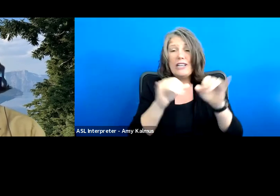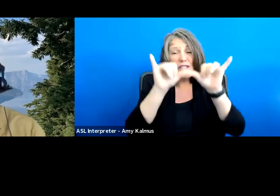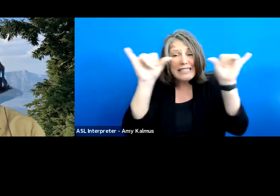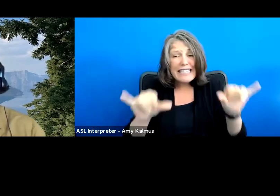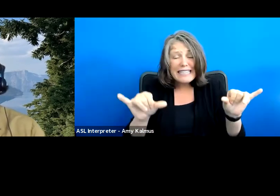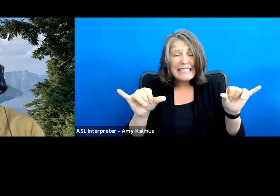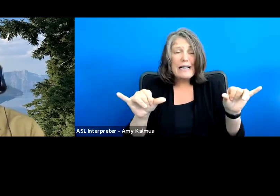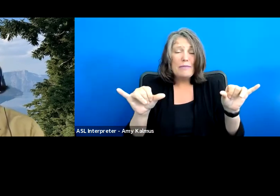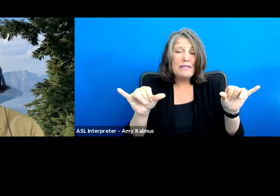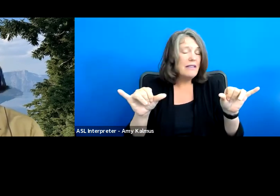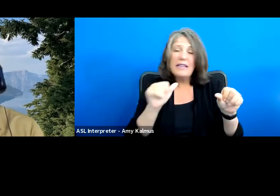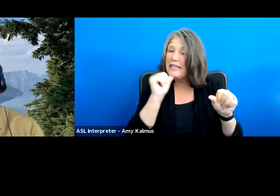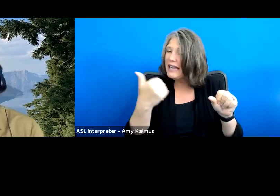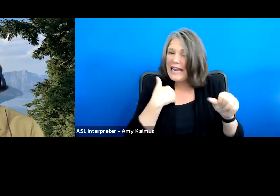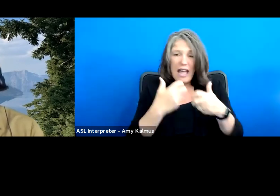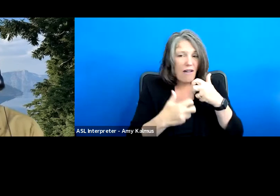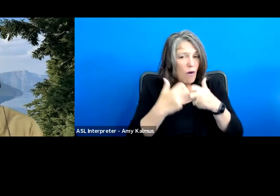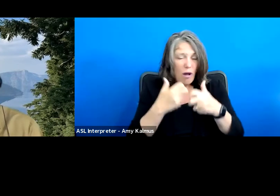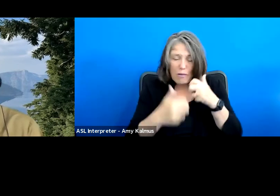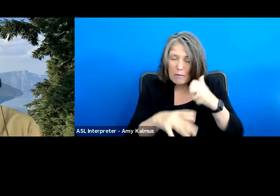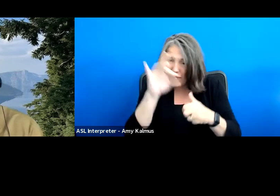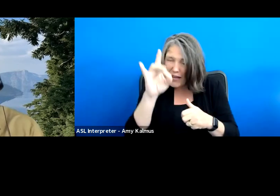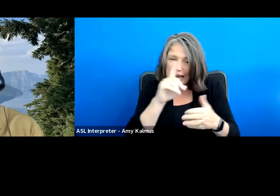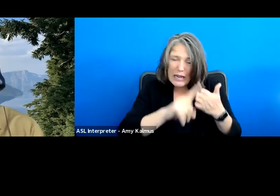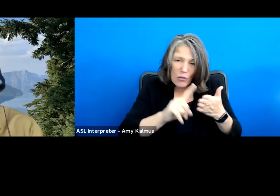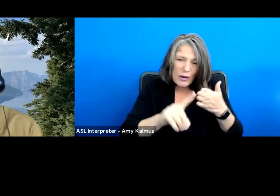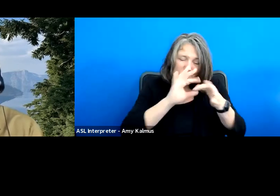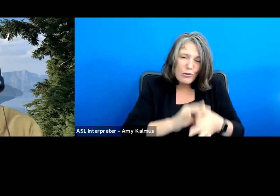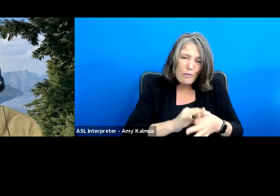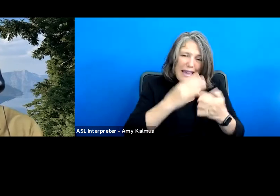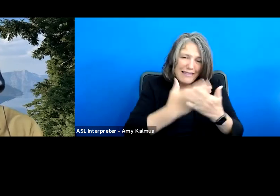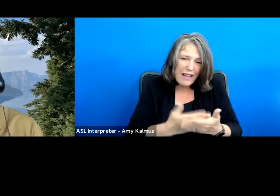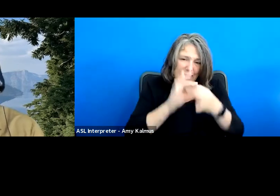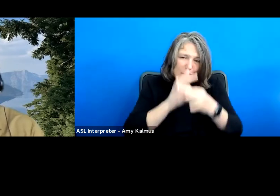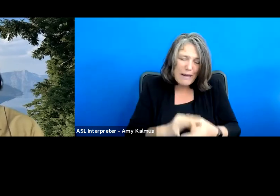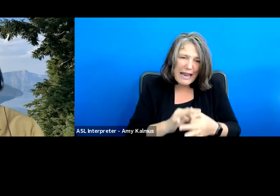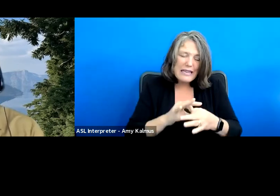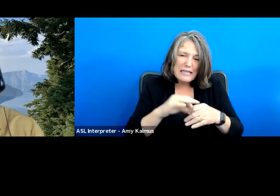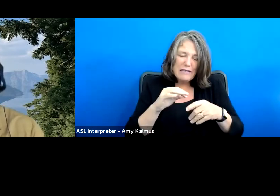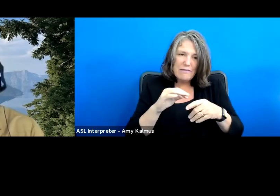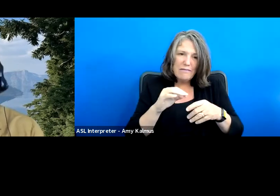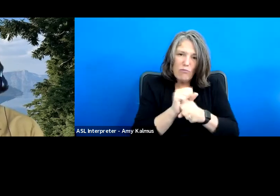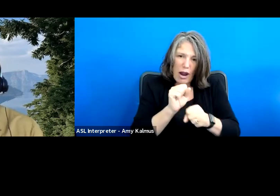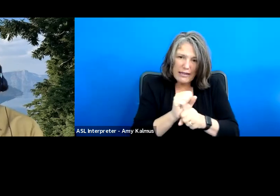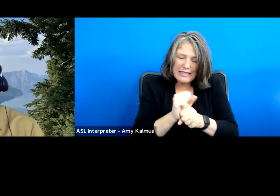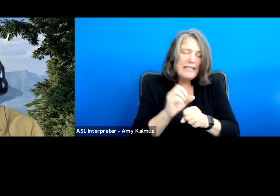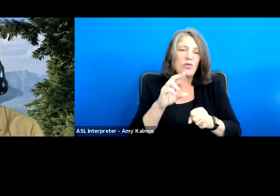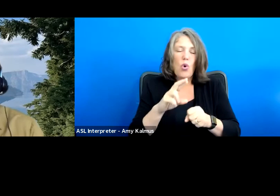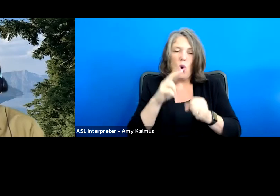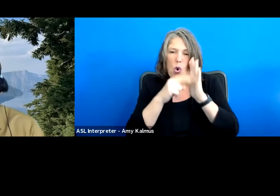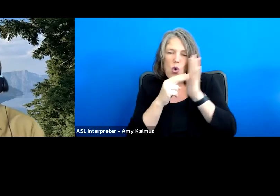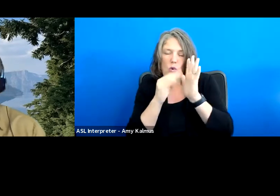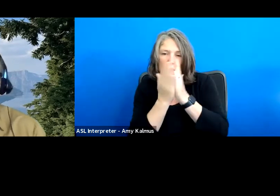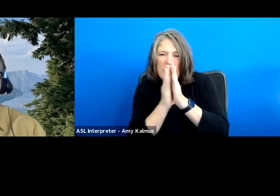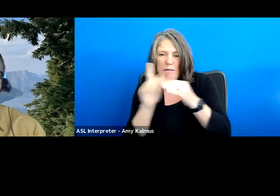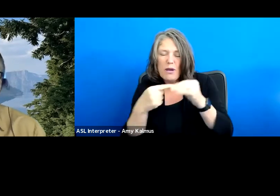systems didn't have trouble finding research-based or evidence-based practices, or reading a book about